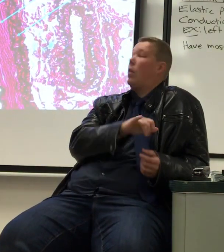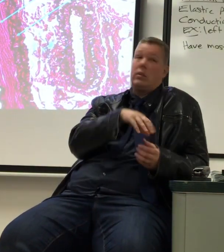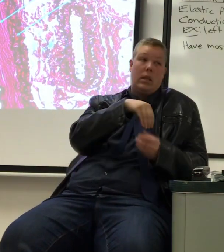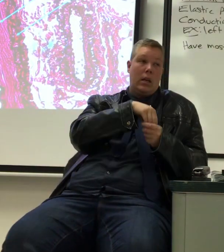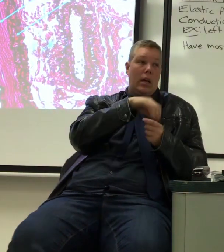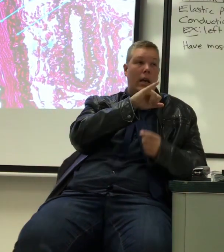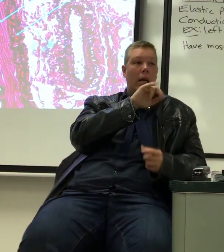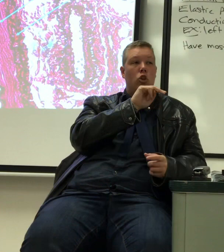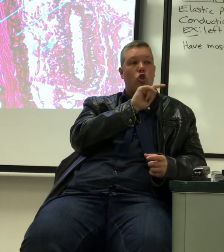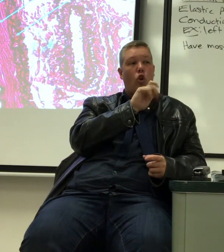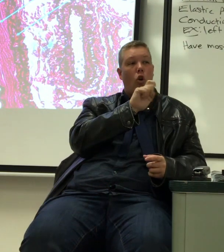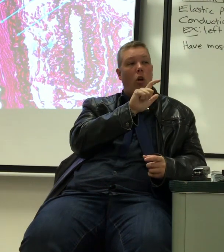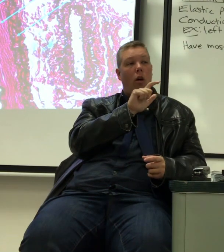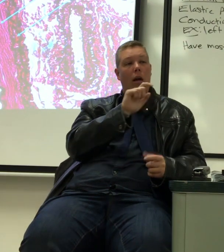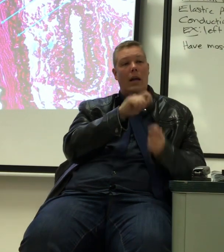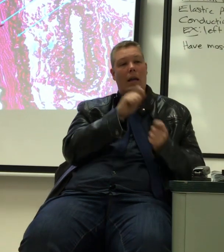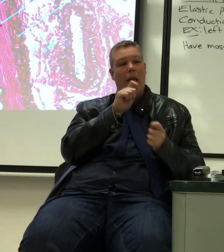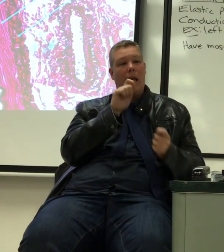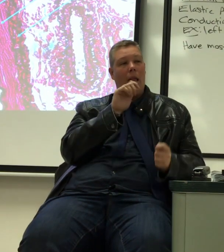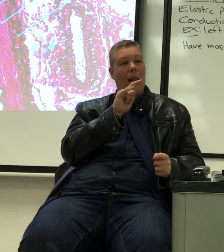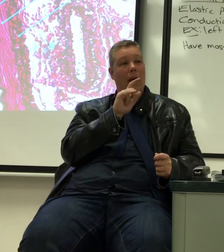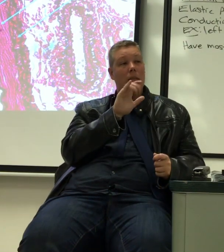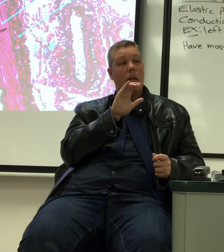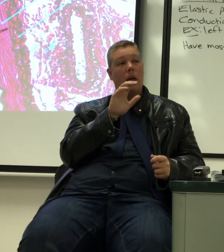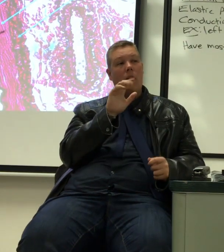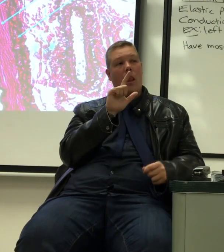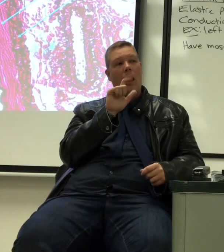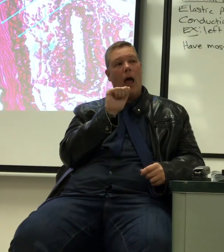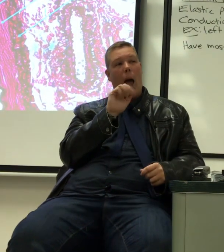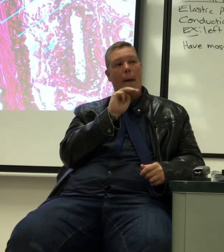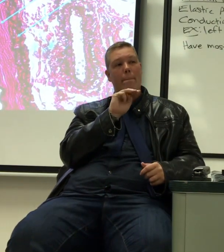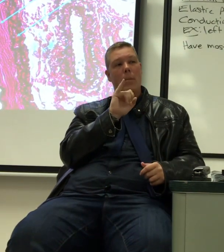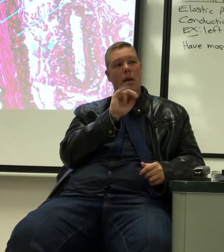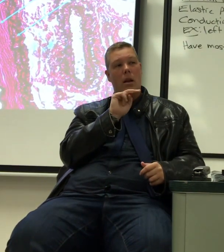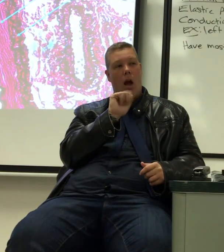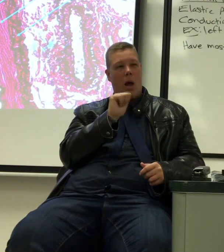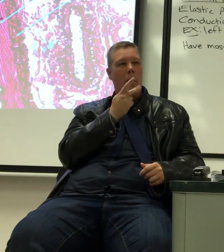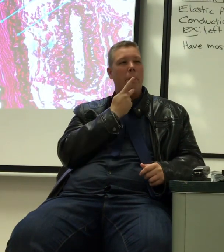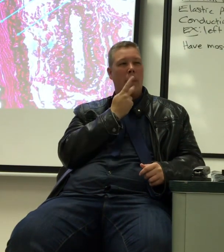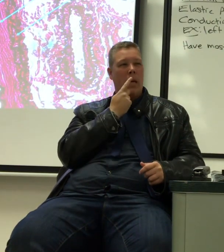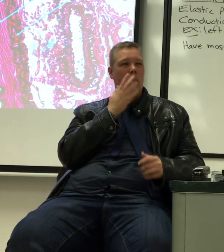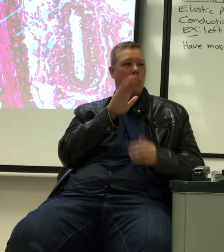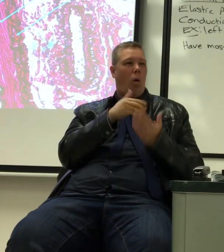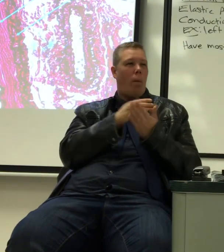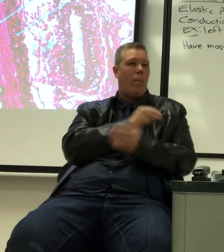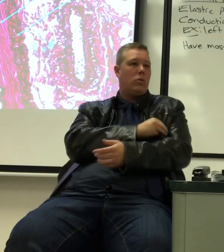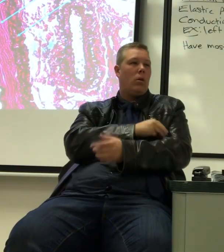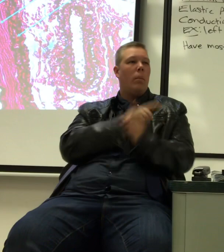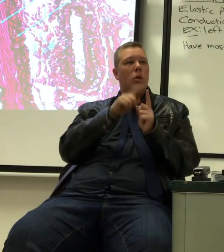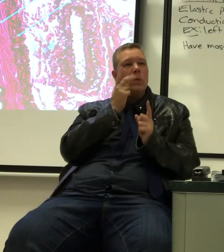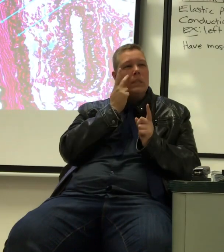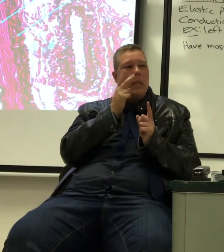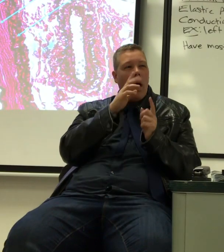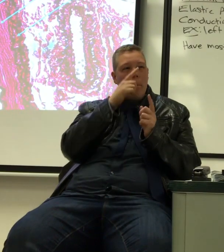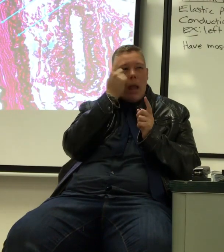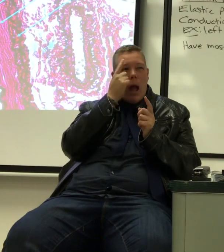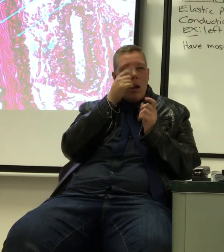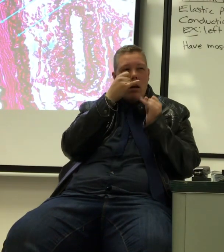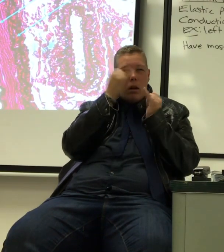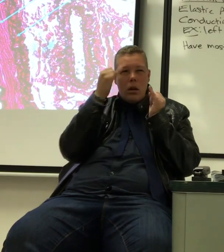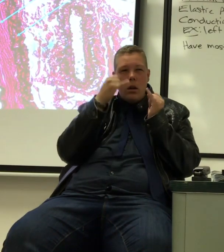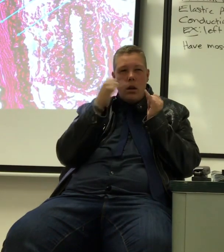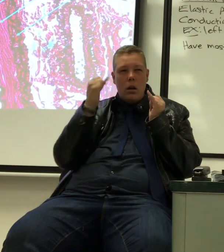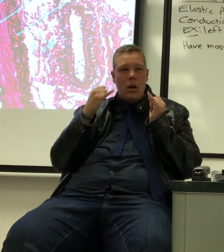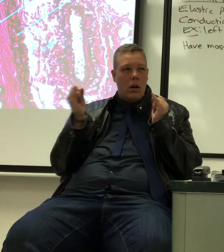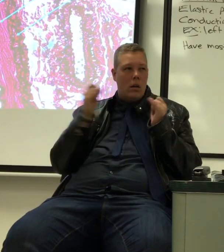lamina. So notice the pinkish color, that's all smooth muscle, but there's kind of strands of black.